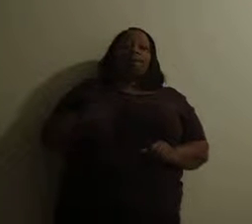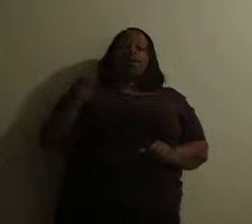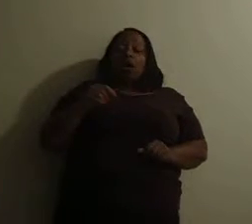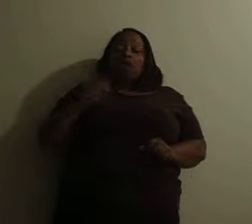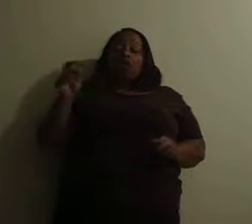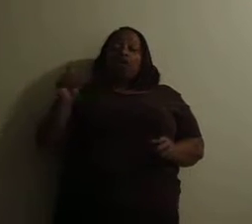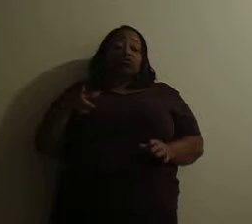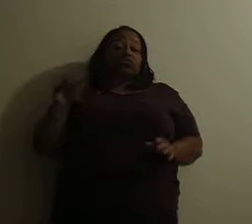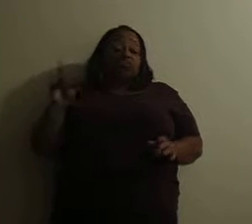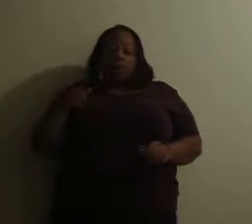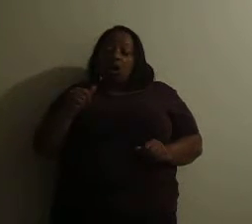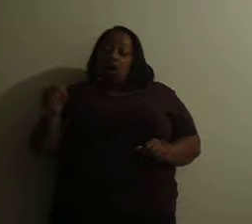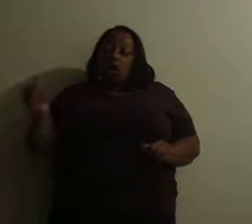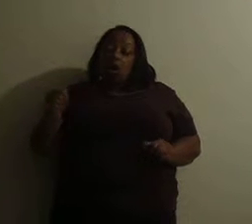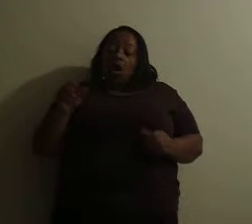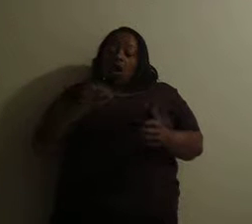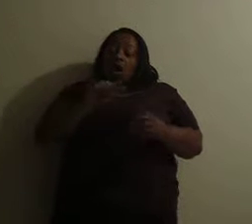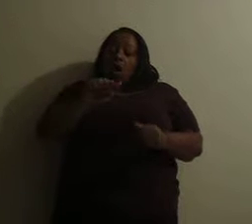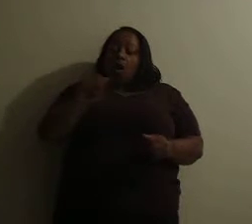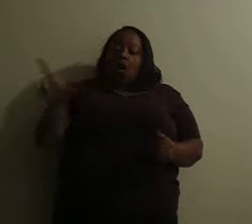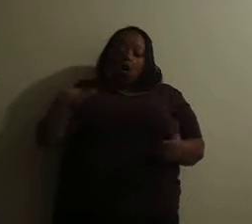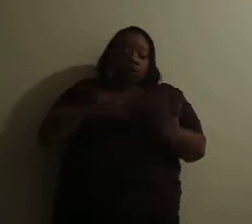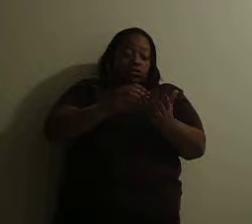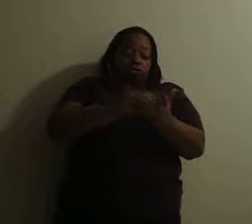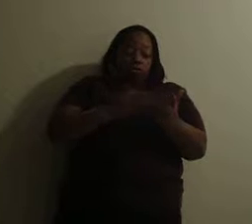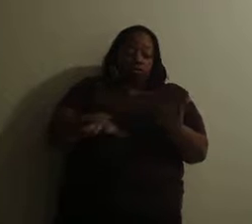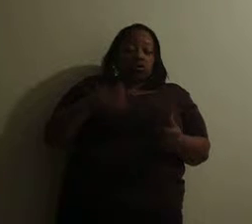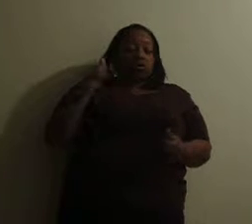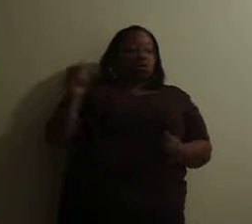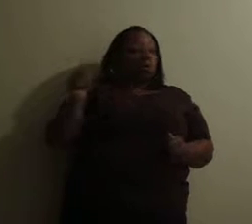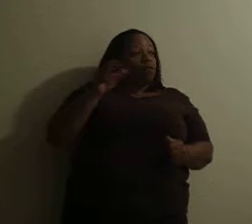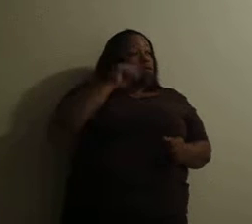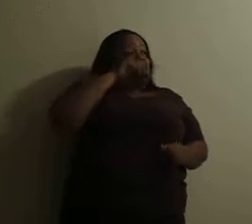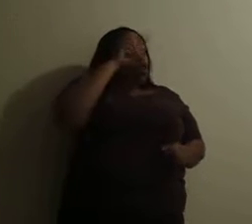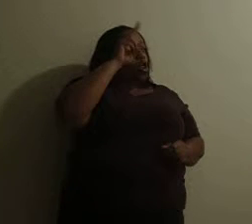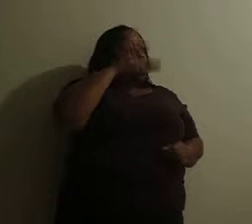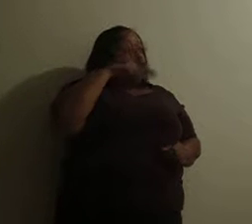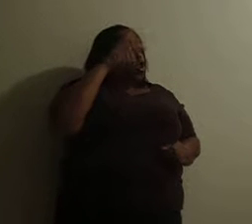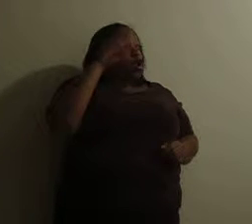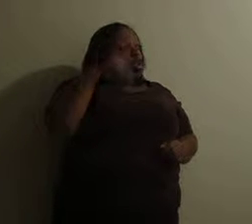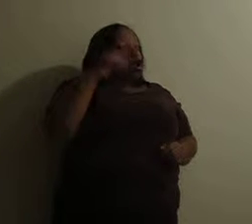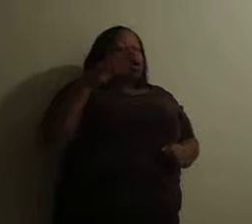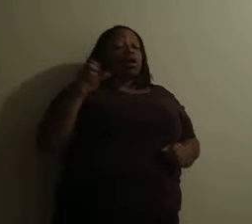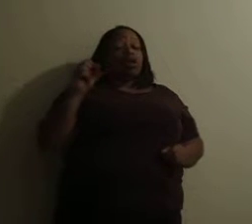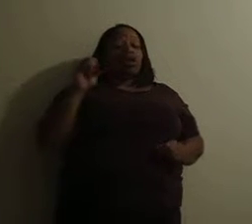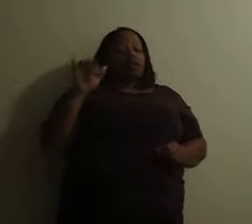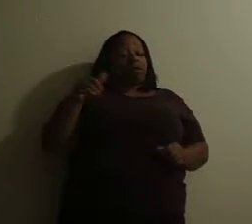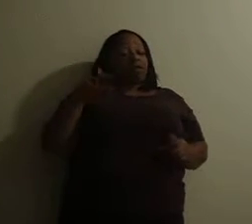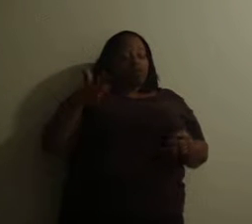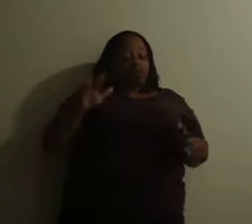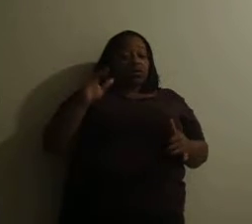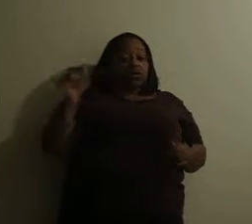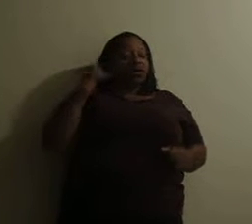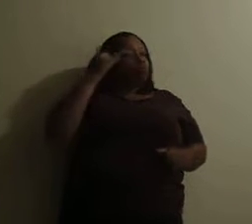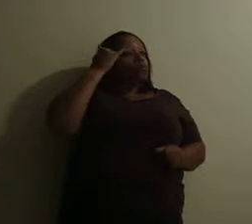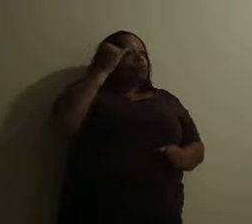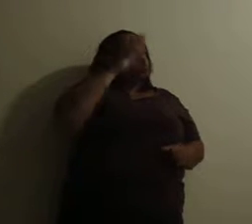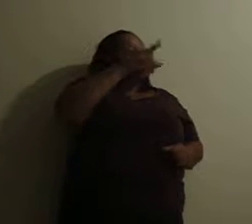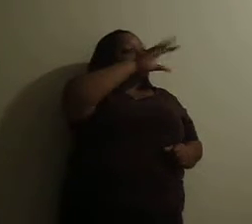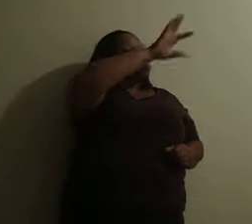at these different issues that have been brought to class, and they decide on their research projects that they're going to do related to